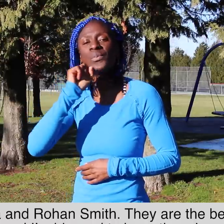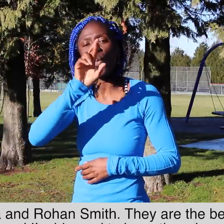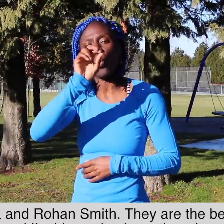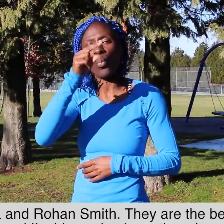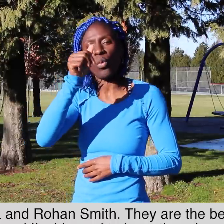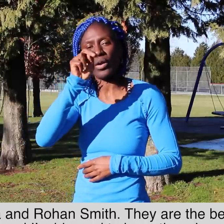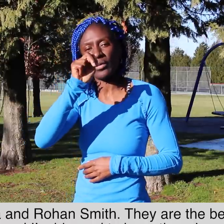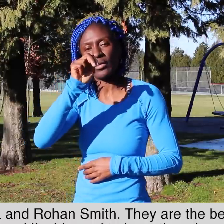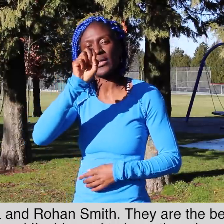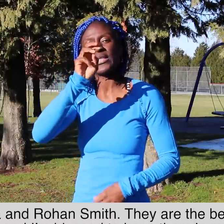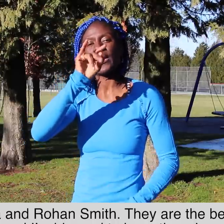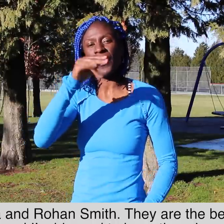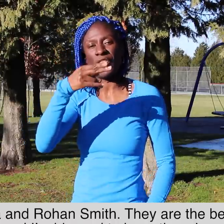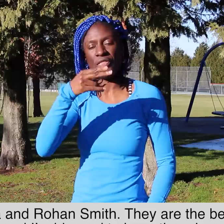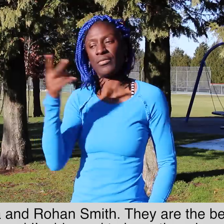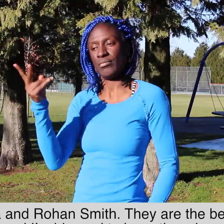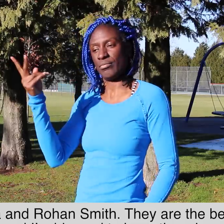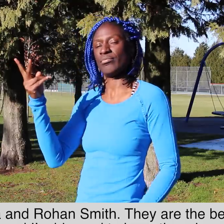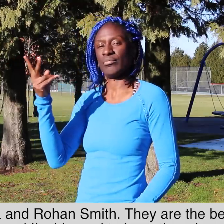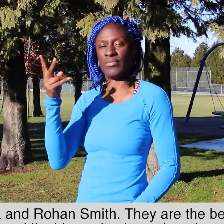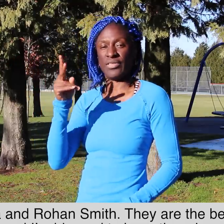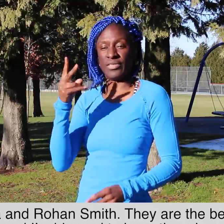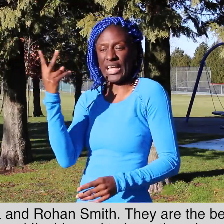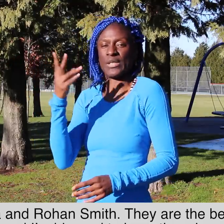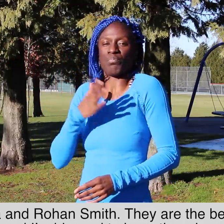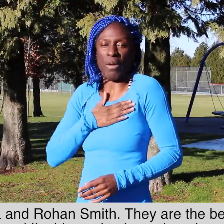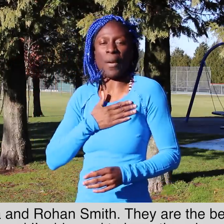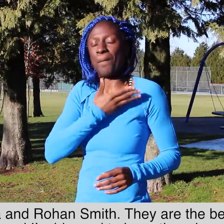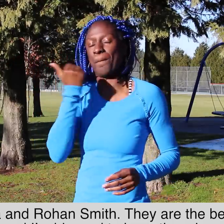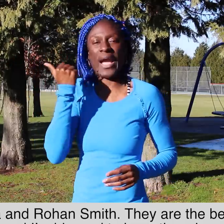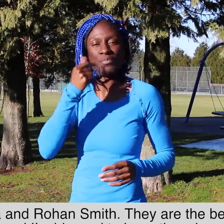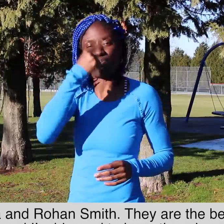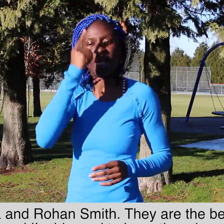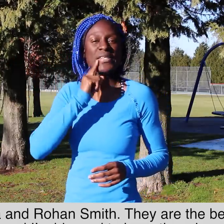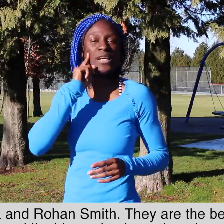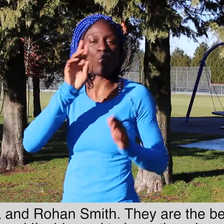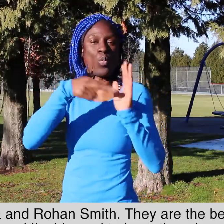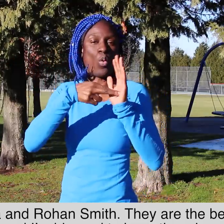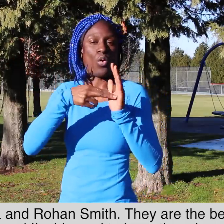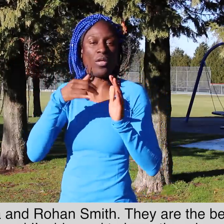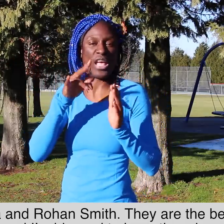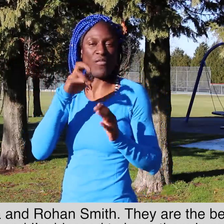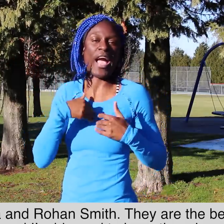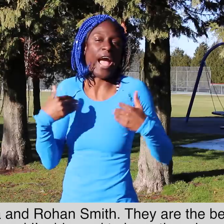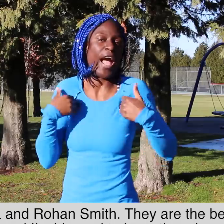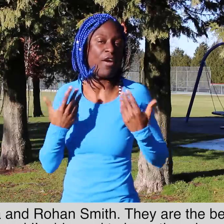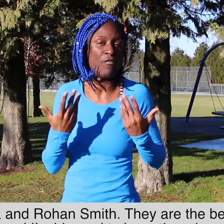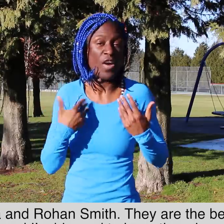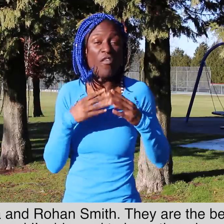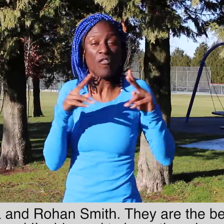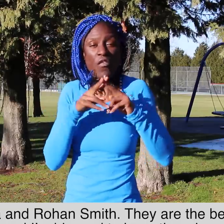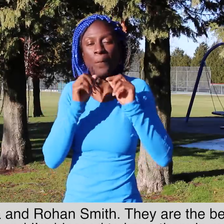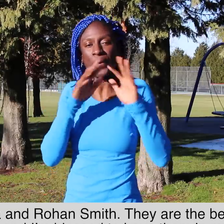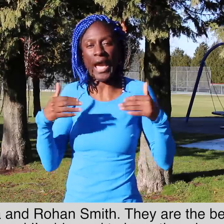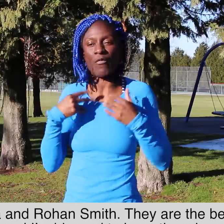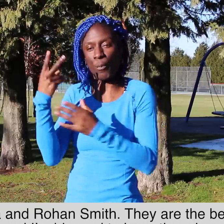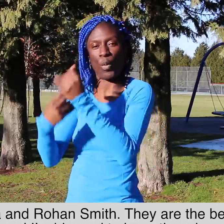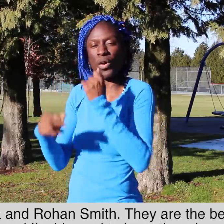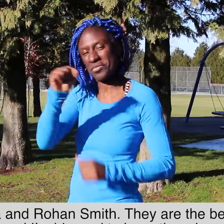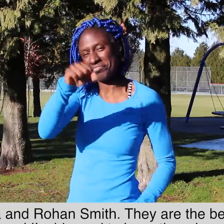Lavia Moncrief-Kalia and Rohan Smith. They are the best role models I've ever had, and I'm very blessed